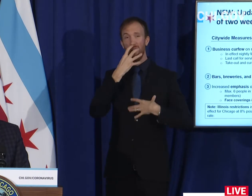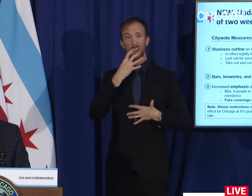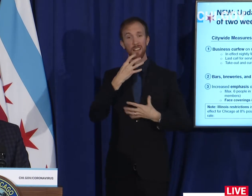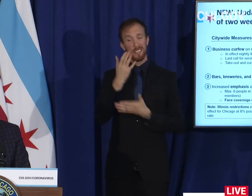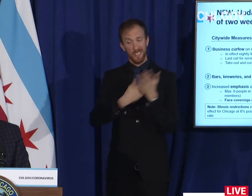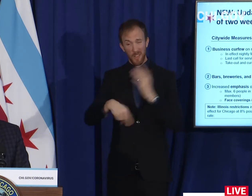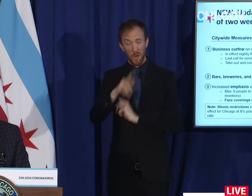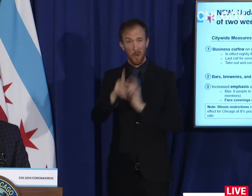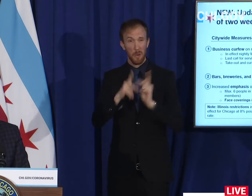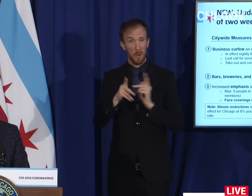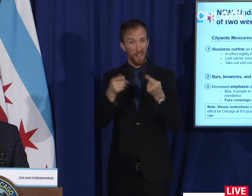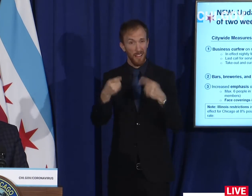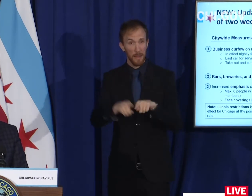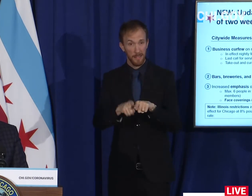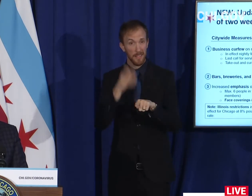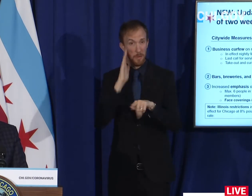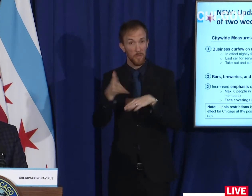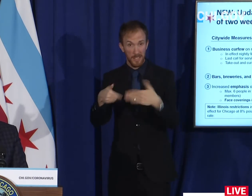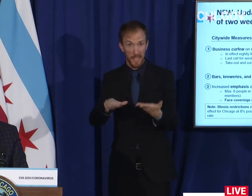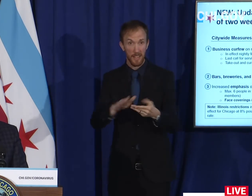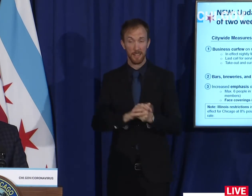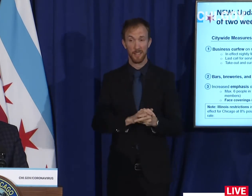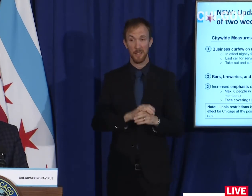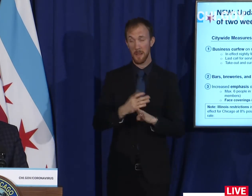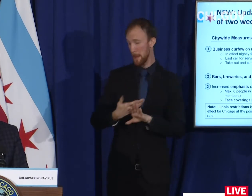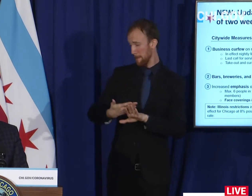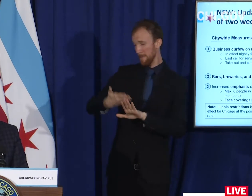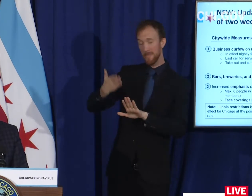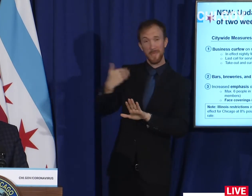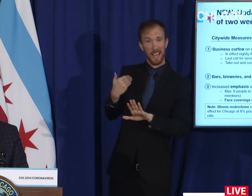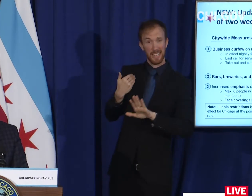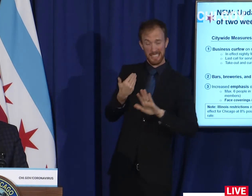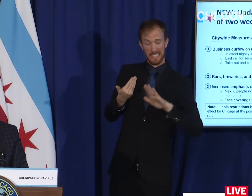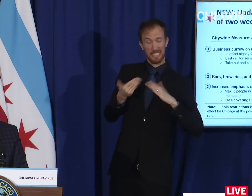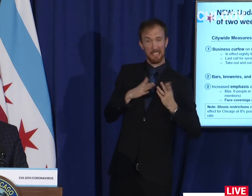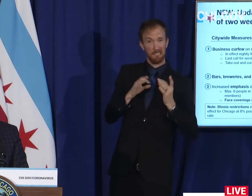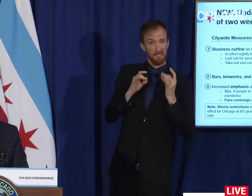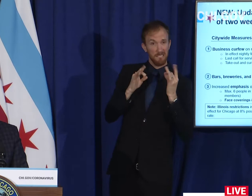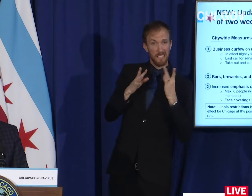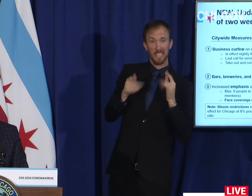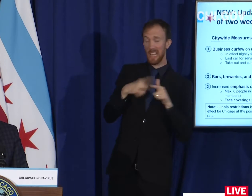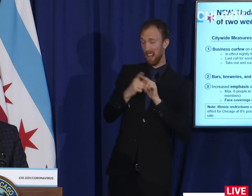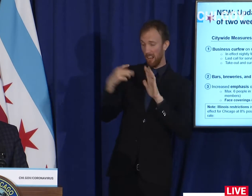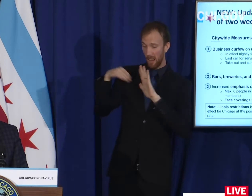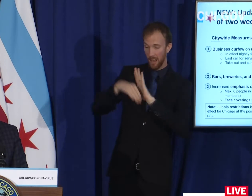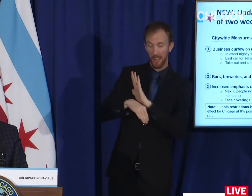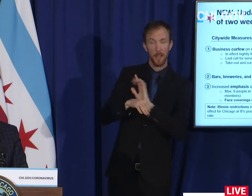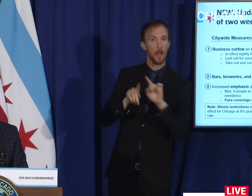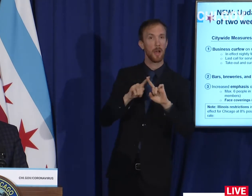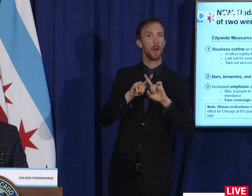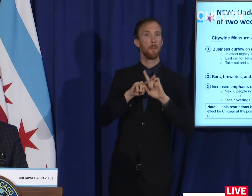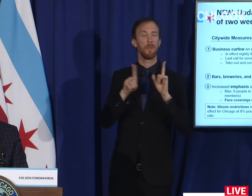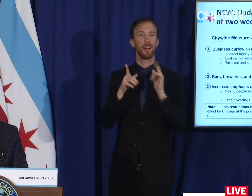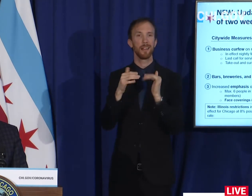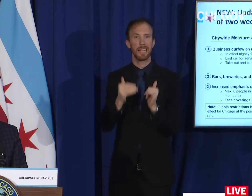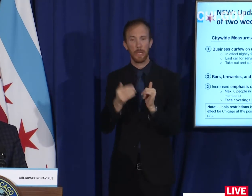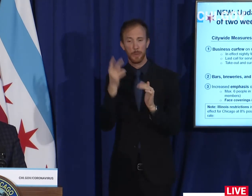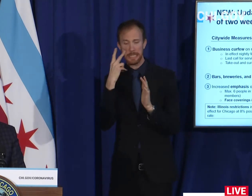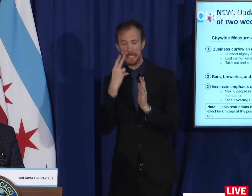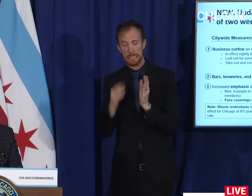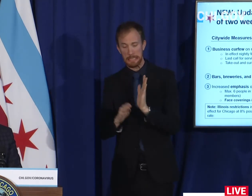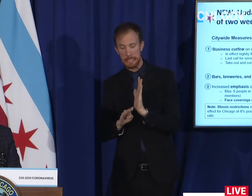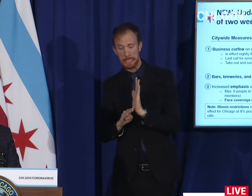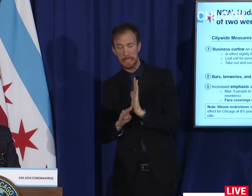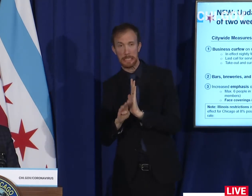has gone down significantly from what it was. We do not want to see more people lose their lives